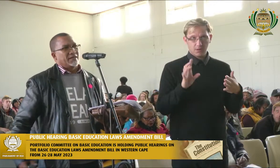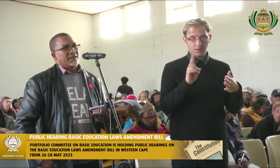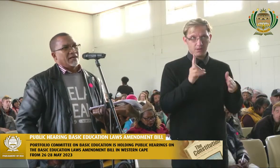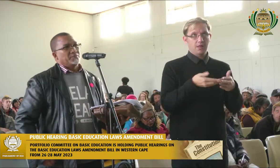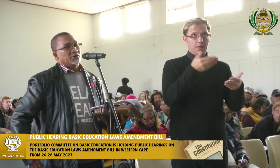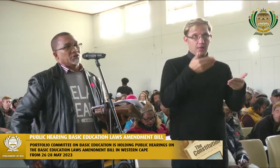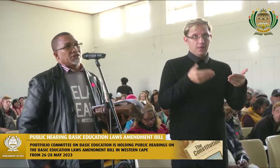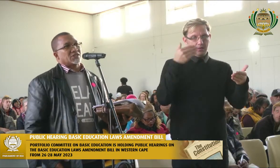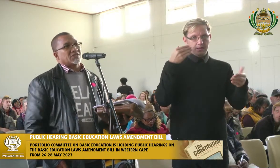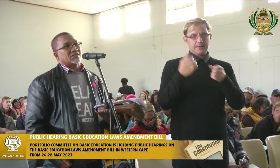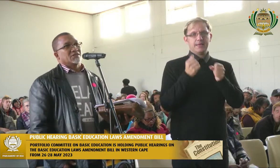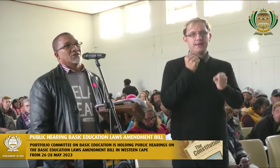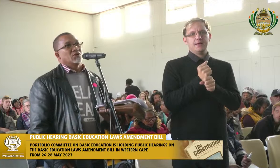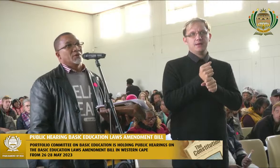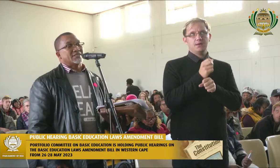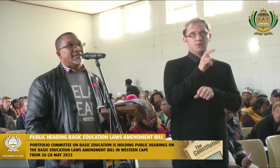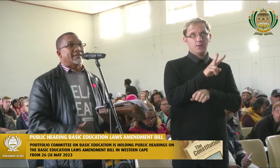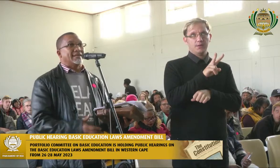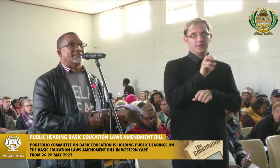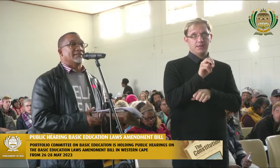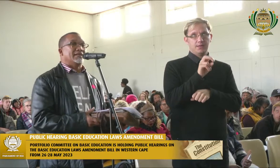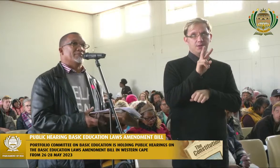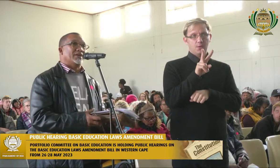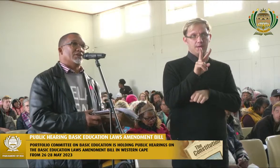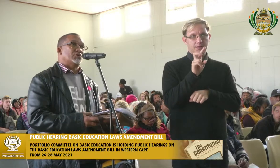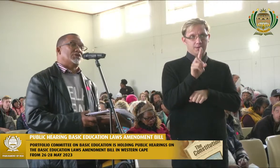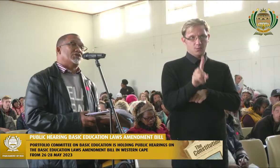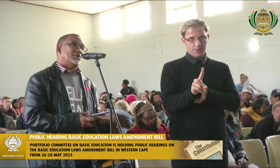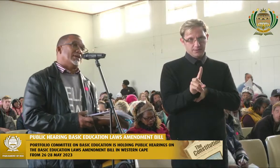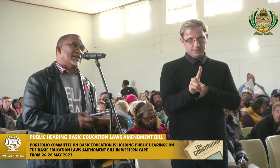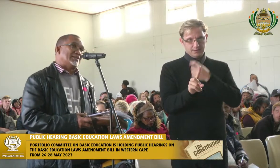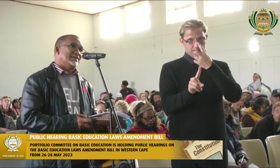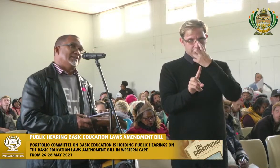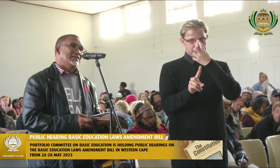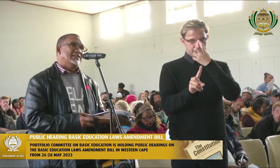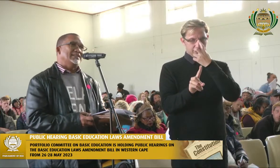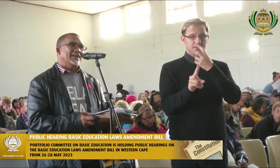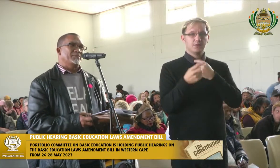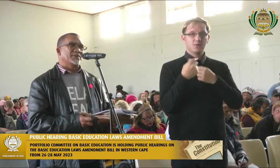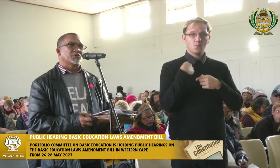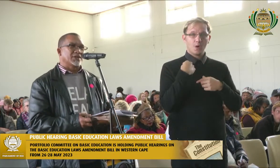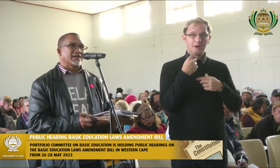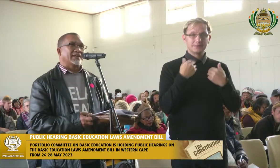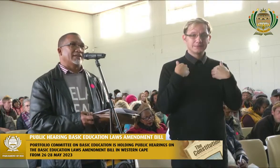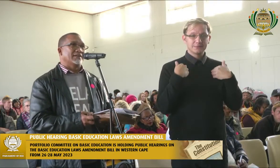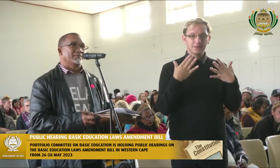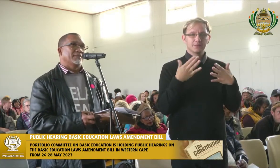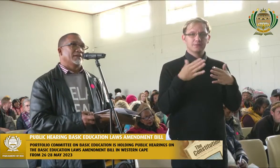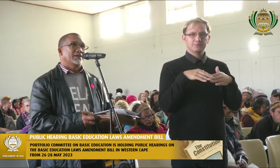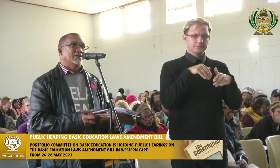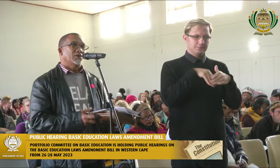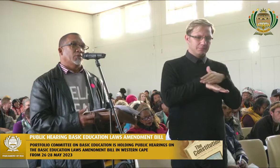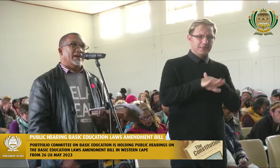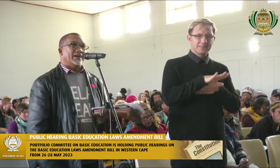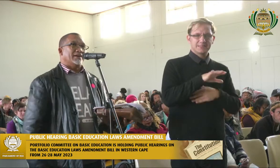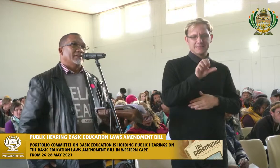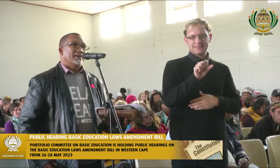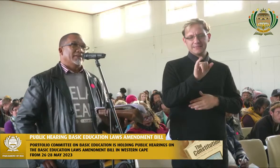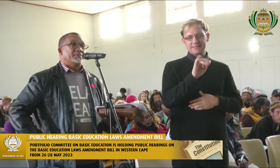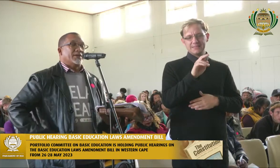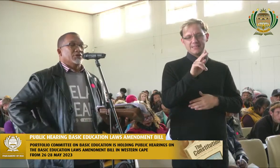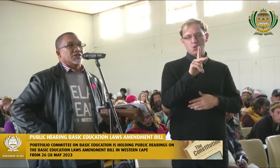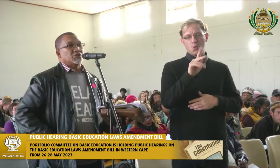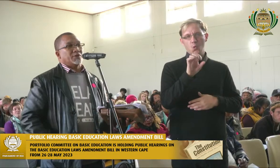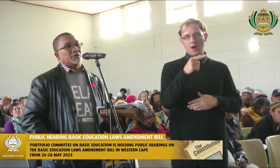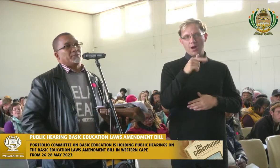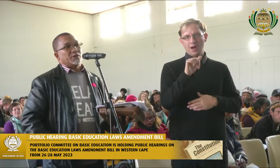The year before last, a process was indicated in a place called Sekuhat, deep rural area, where